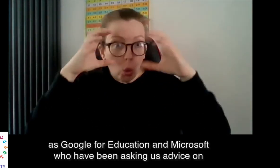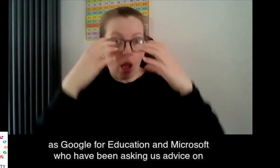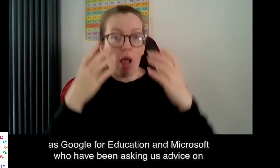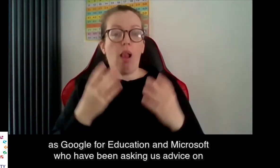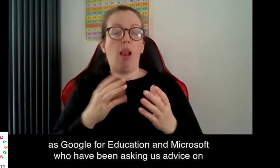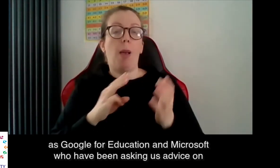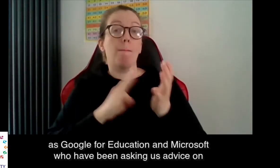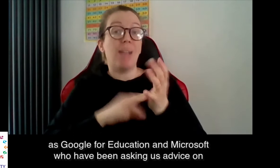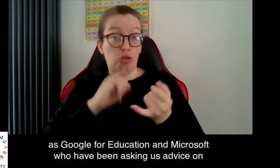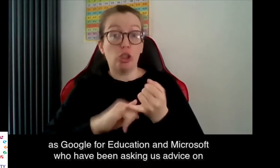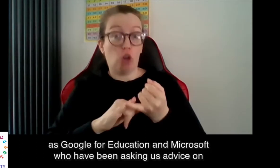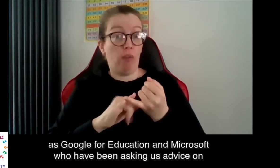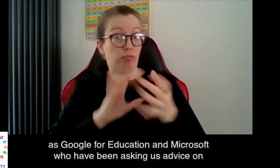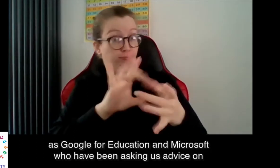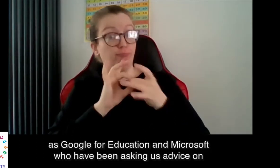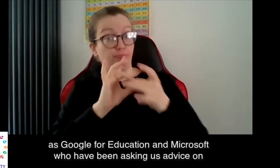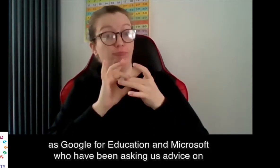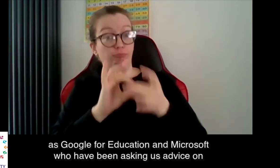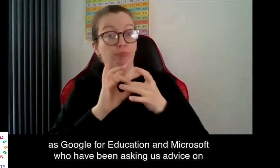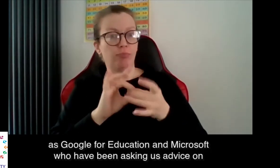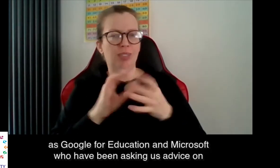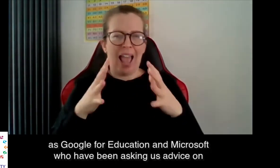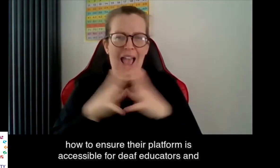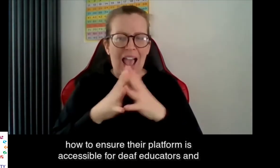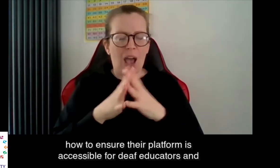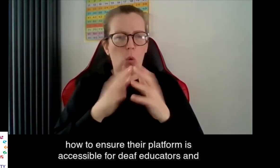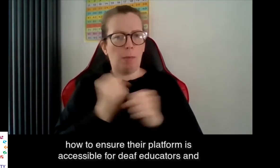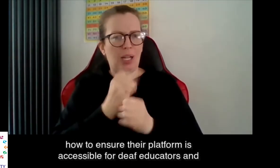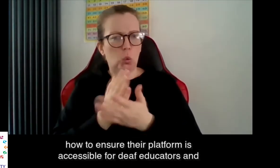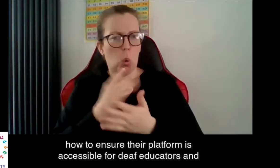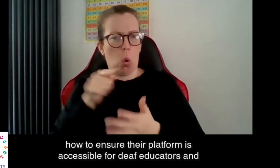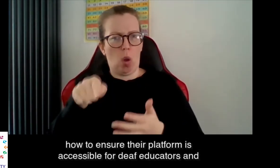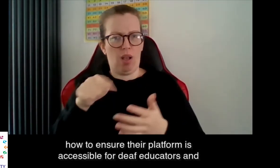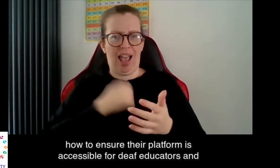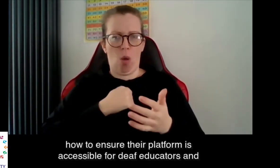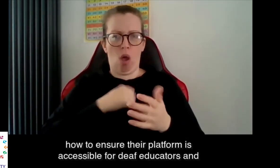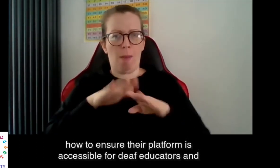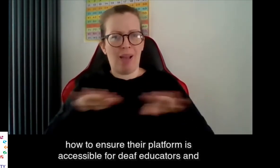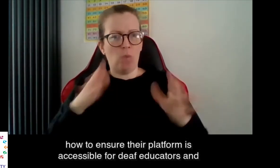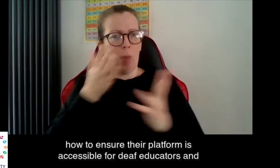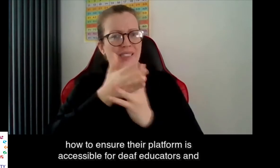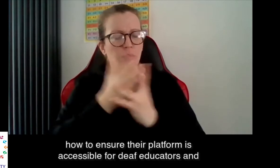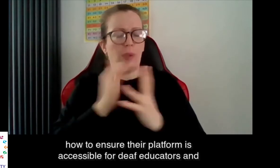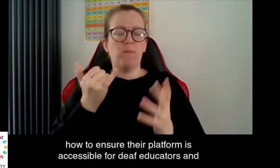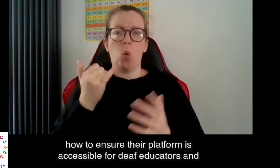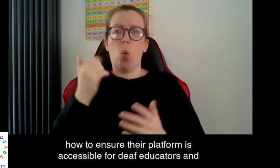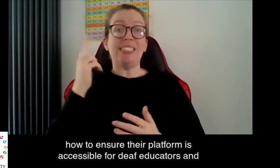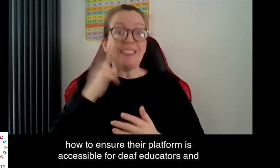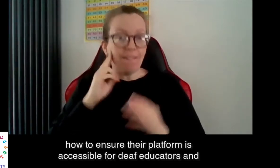Microsoft, who have been asking us advice on how to ensure their platform is accessible for deaf educators and